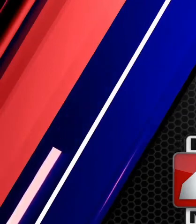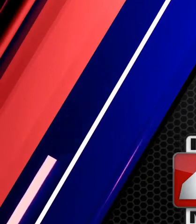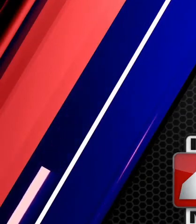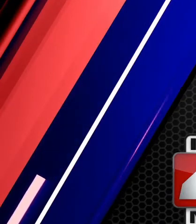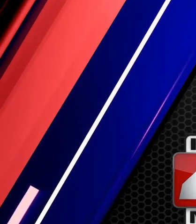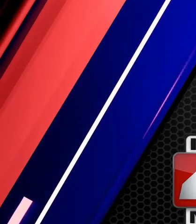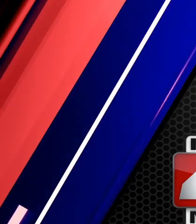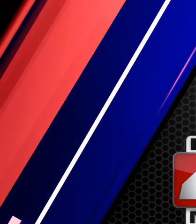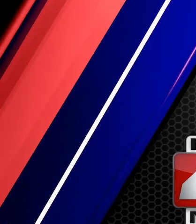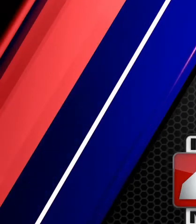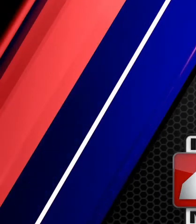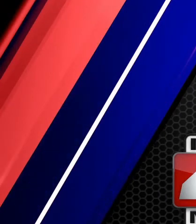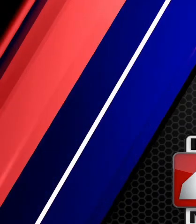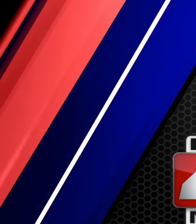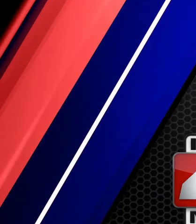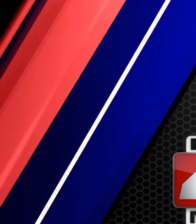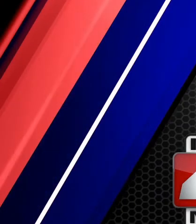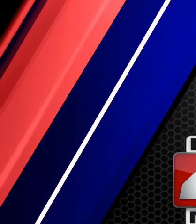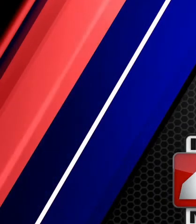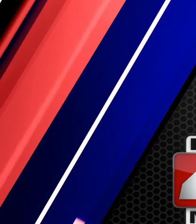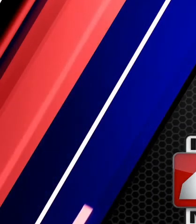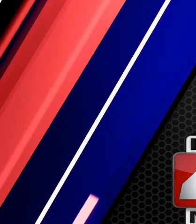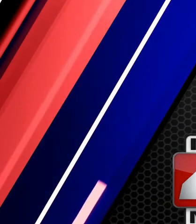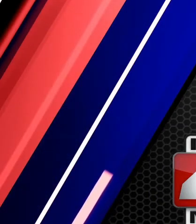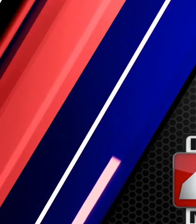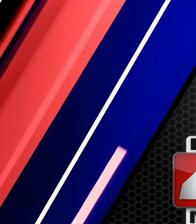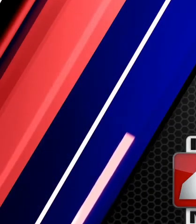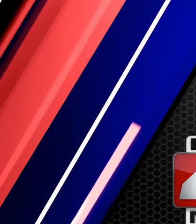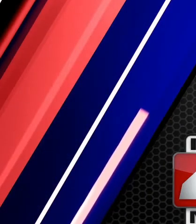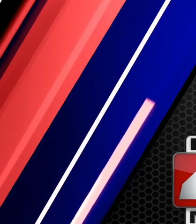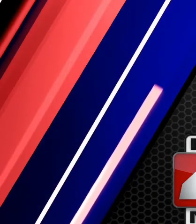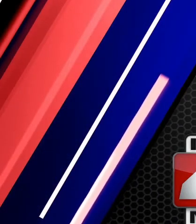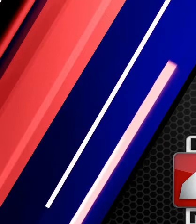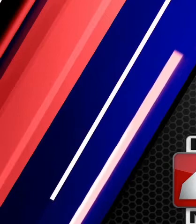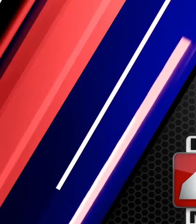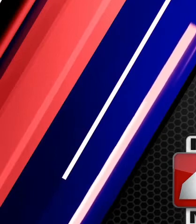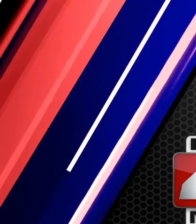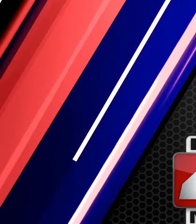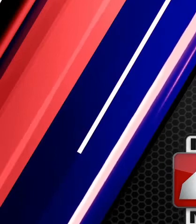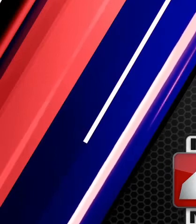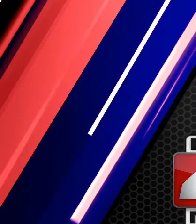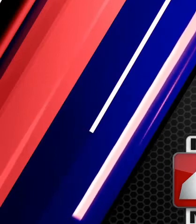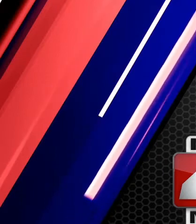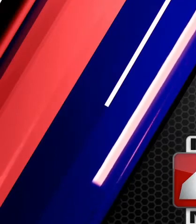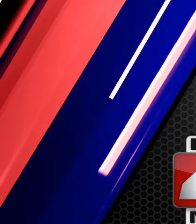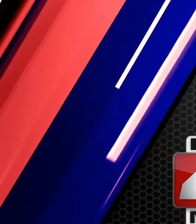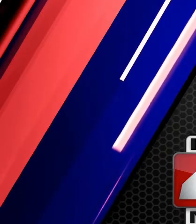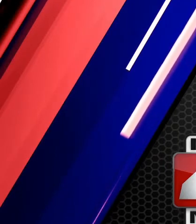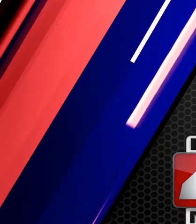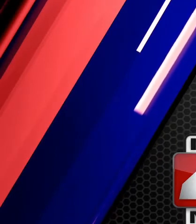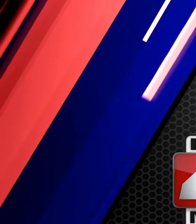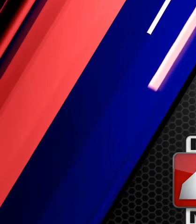From the combined newsrooms of KARK4 and Fox 16, breaking news coverage.